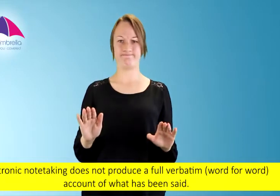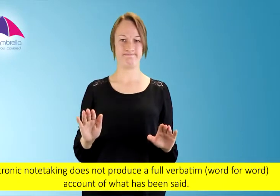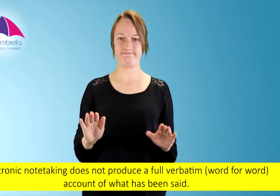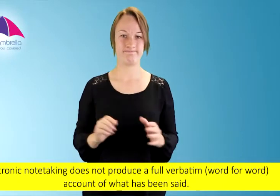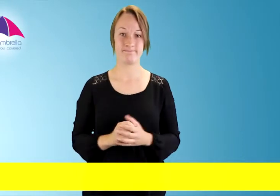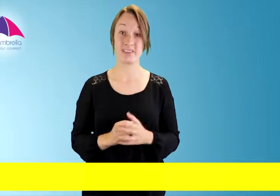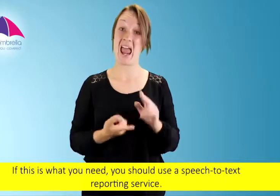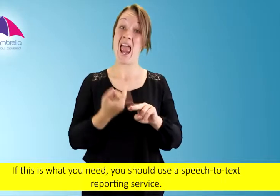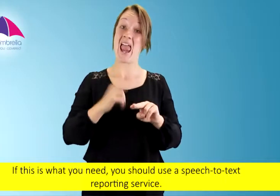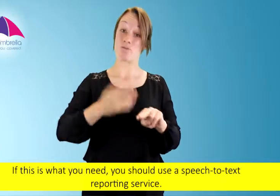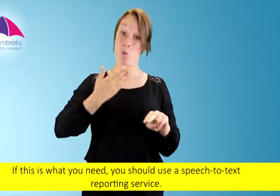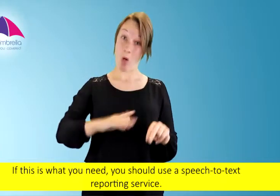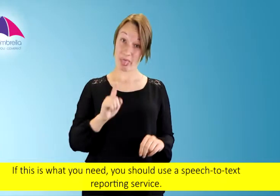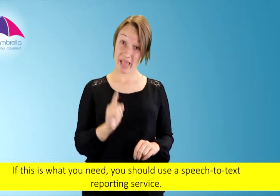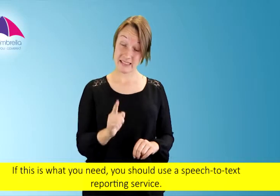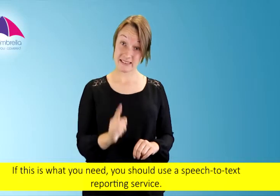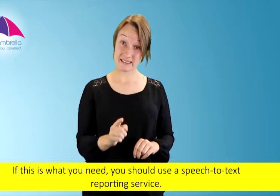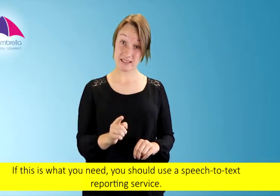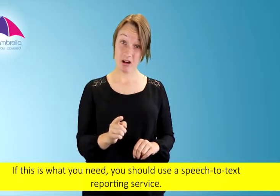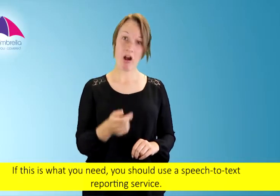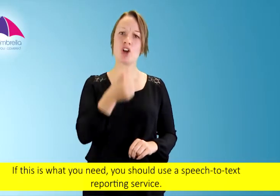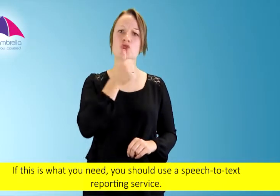you should use a speech-to-text reporting service.